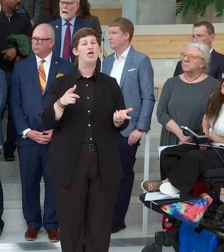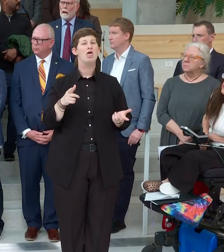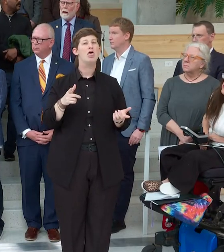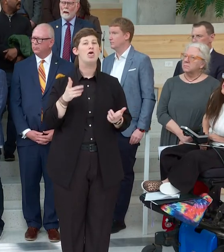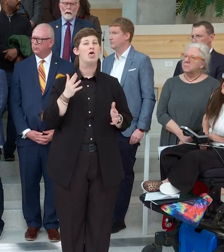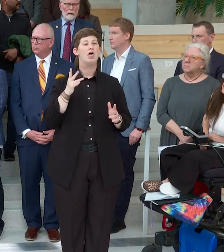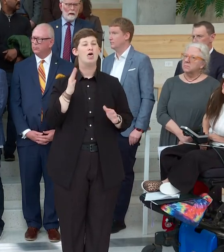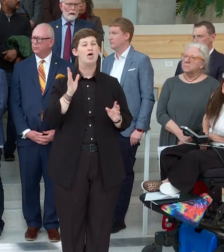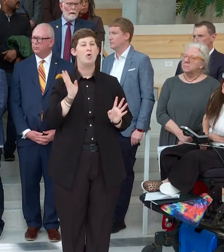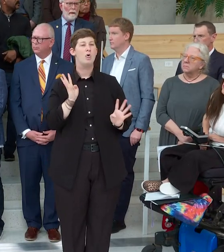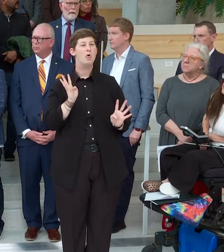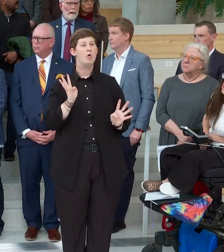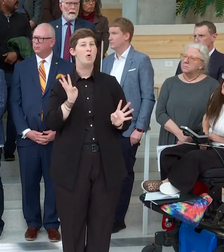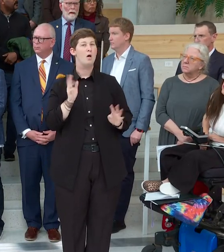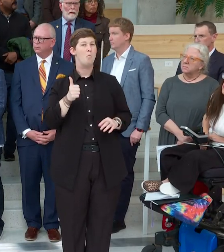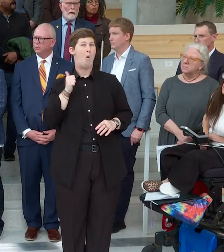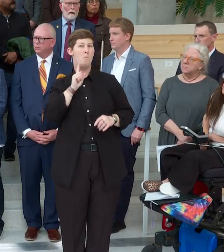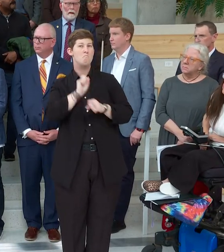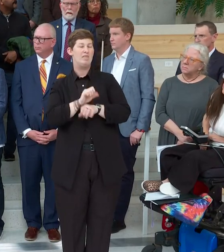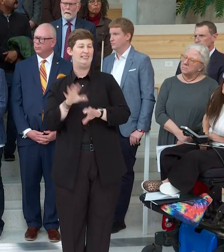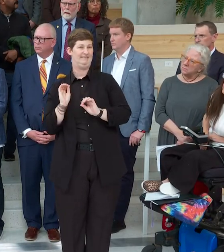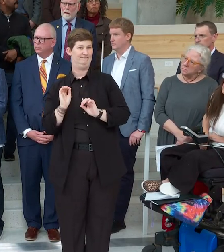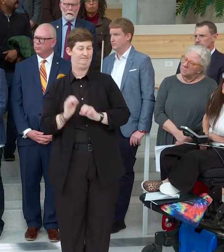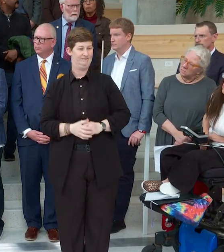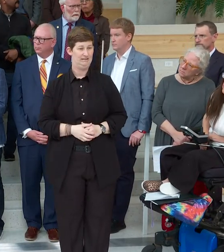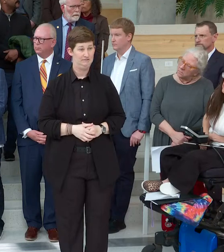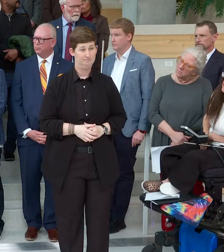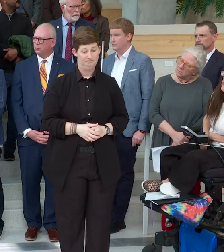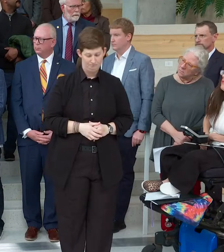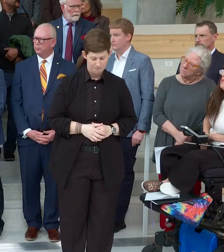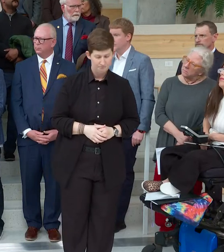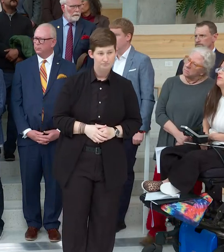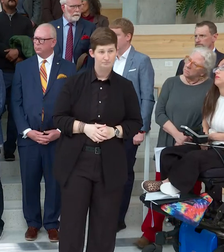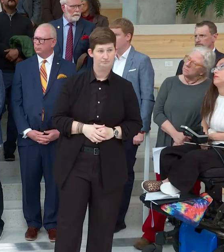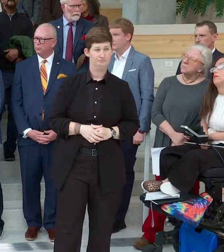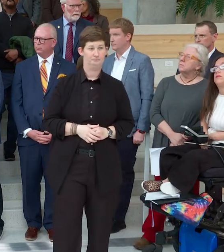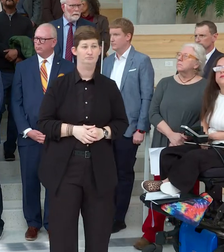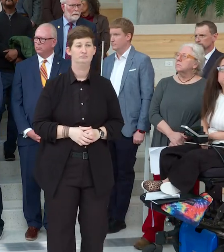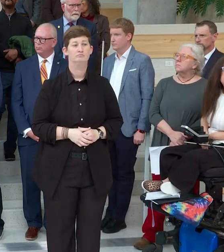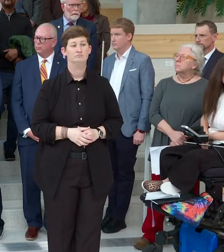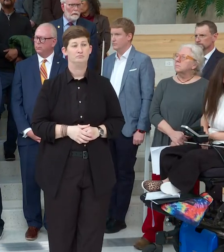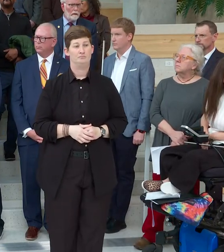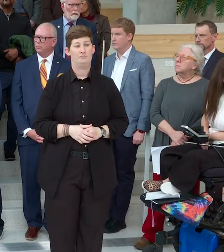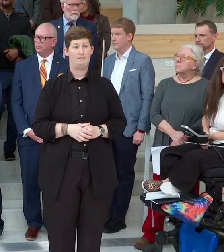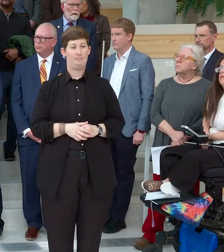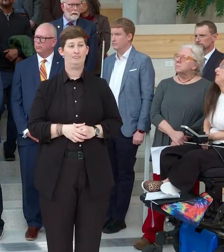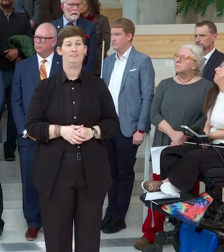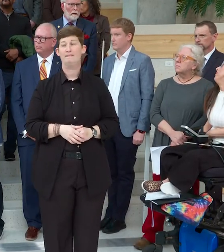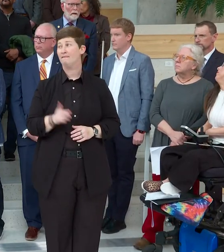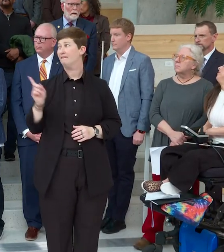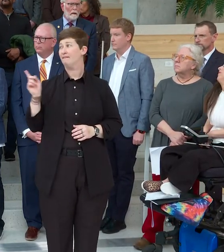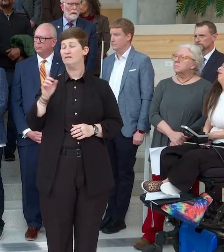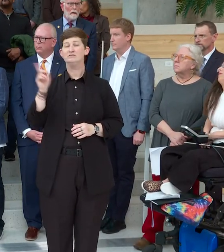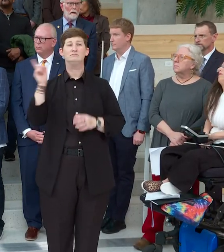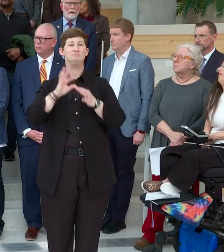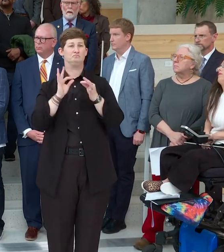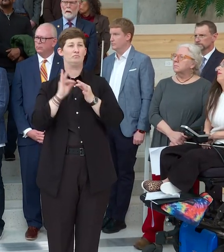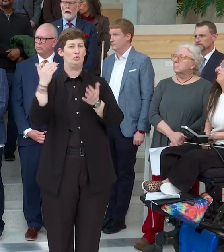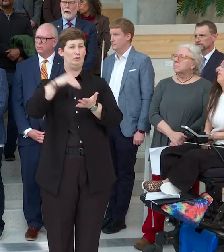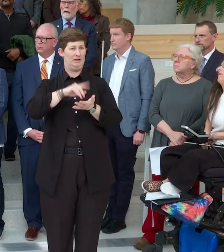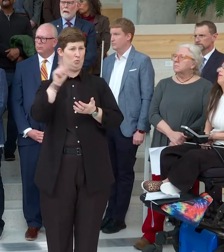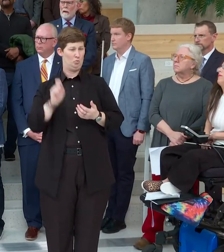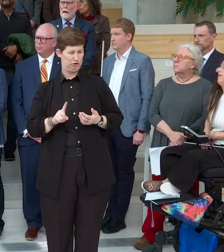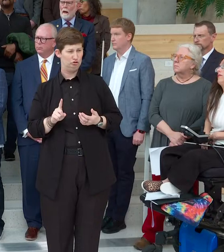So the question was, there are some people that seem to think that Uber and Lyft are bluffing, and what is my